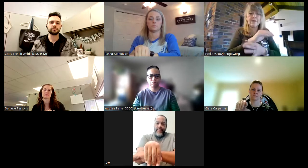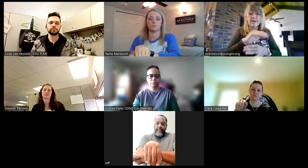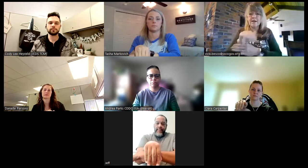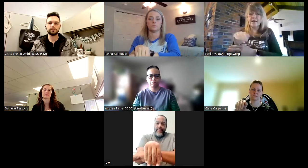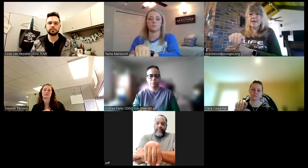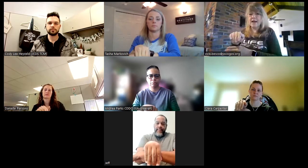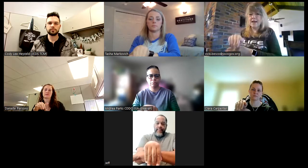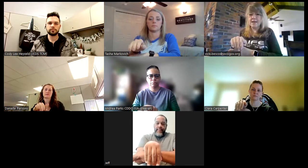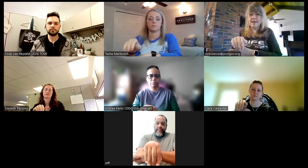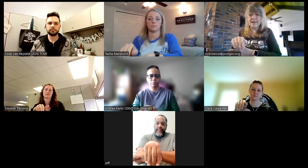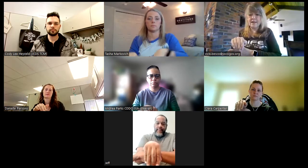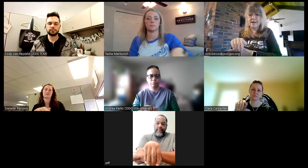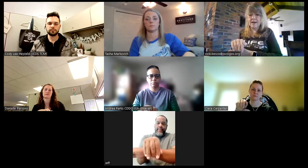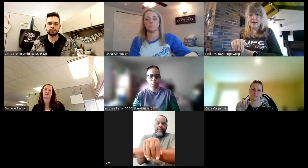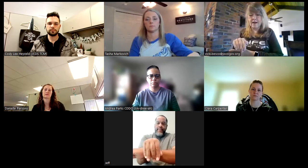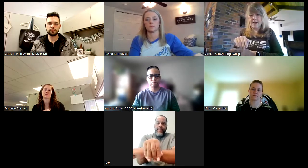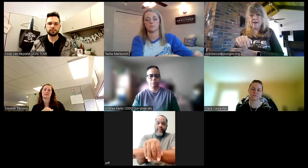area. Night.